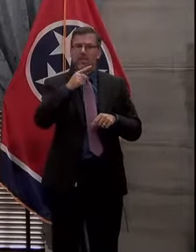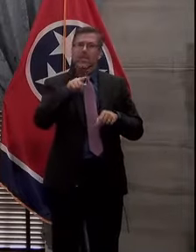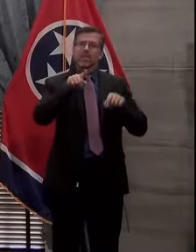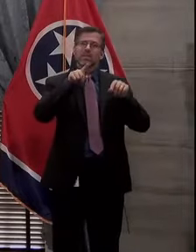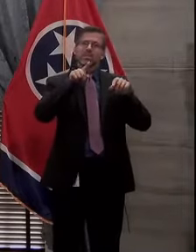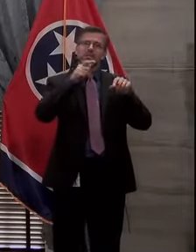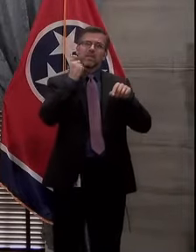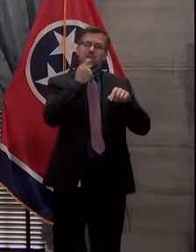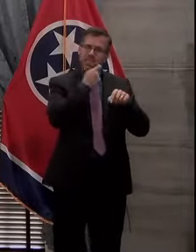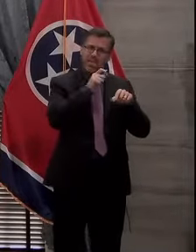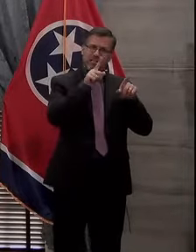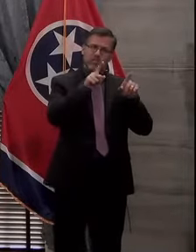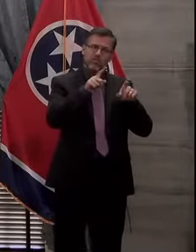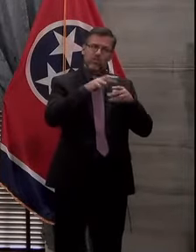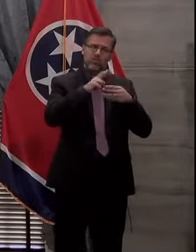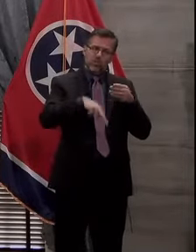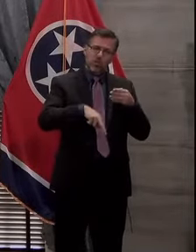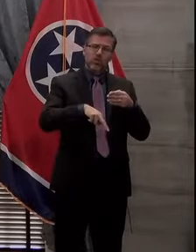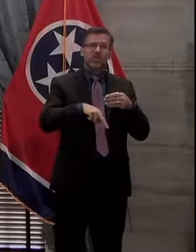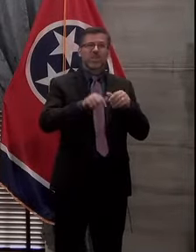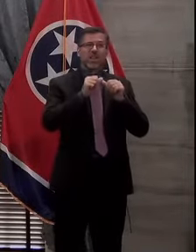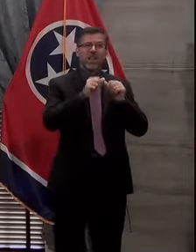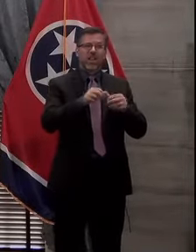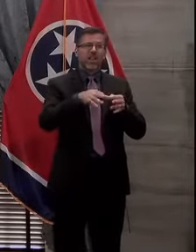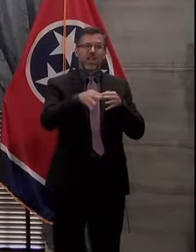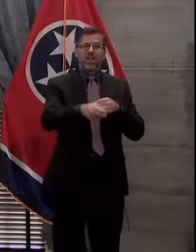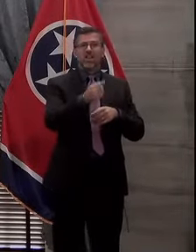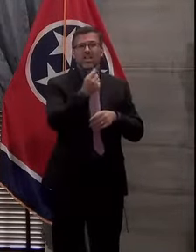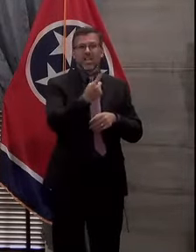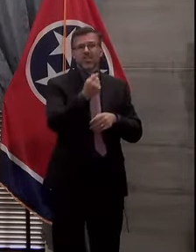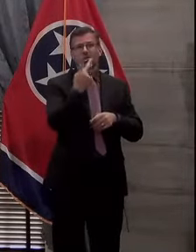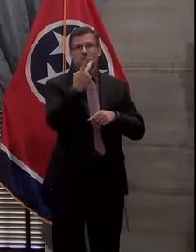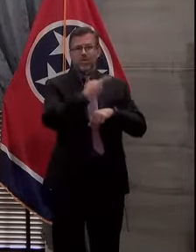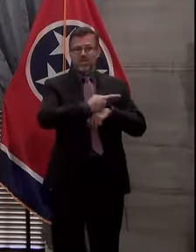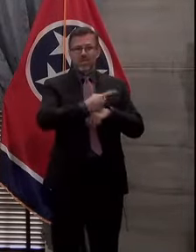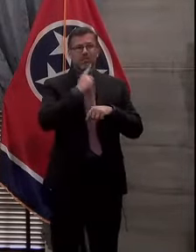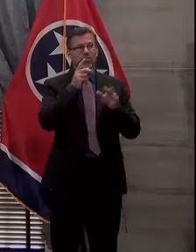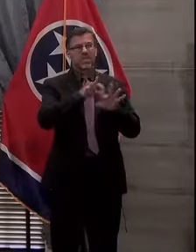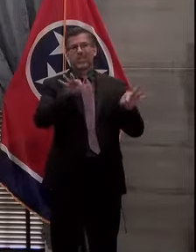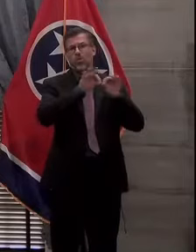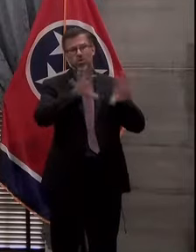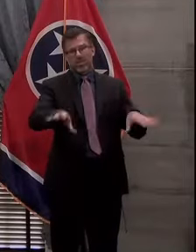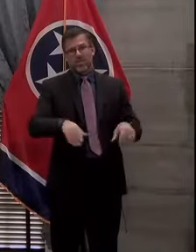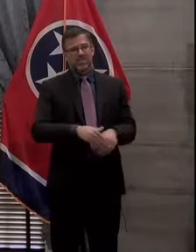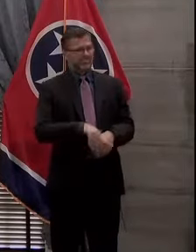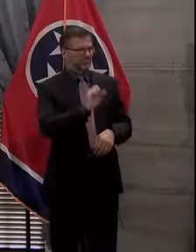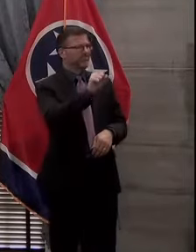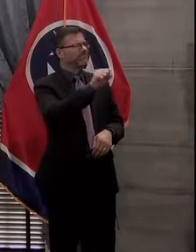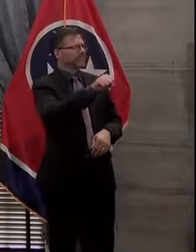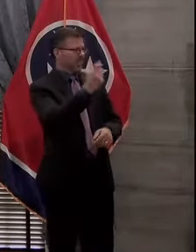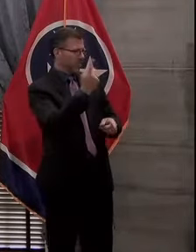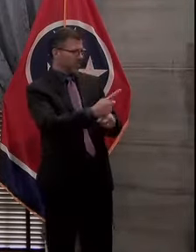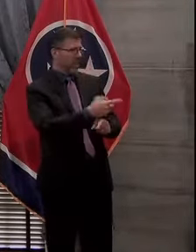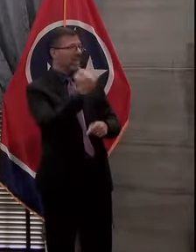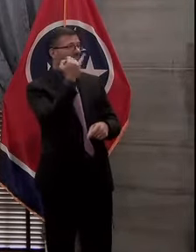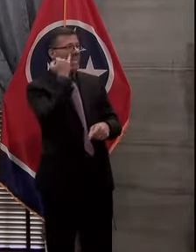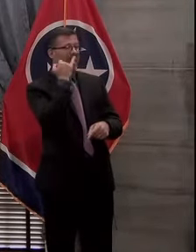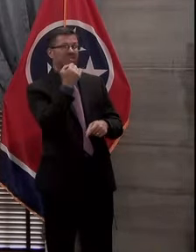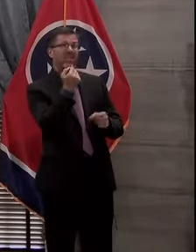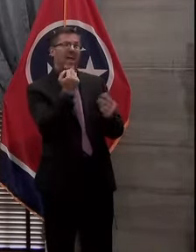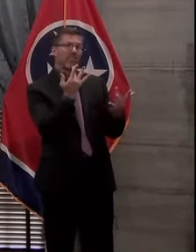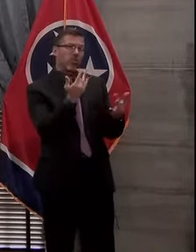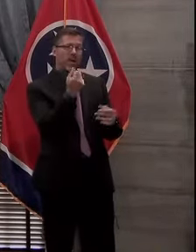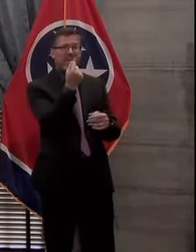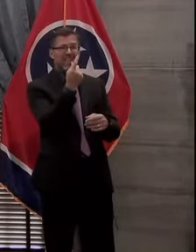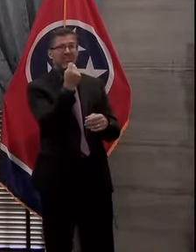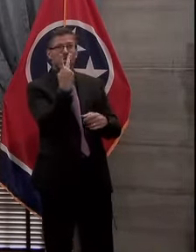12 days out, maybe longer, are virtually useless? Absolutely. They're useless. If it takes that long to get a